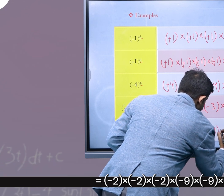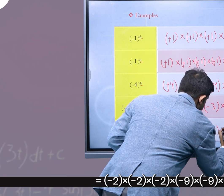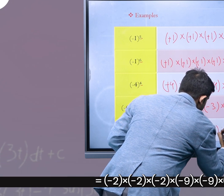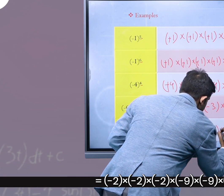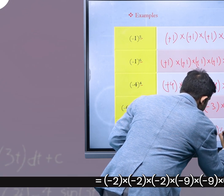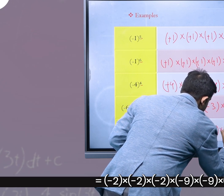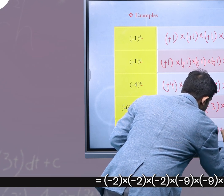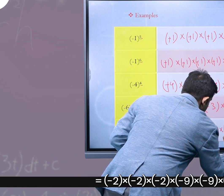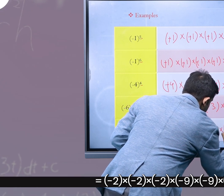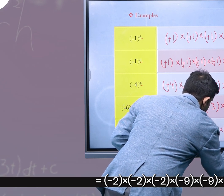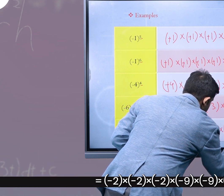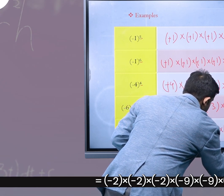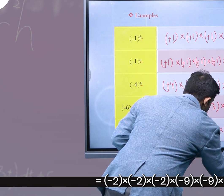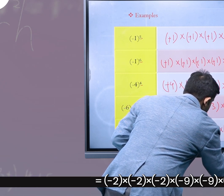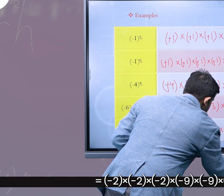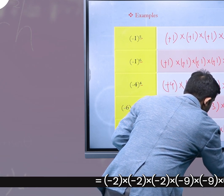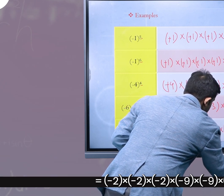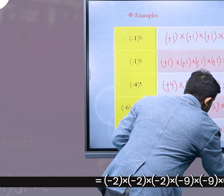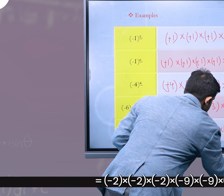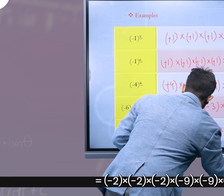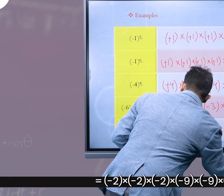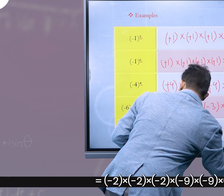into minus 9 into minus 9.